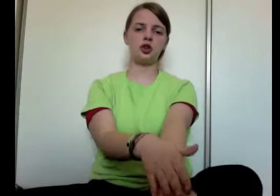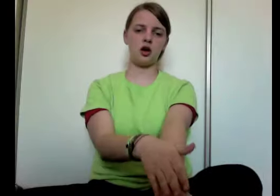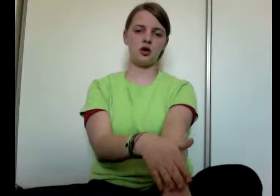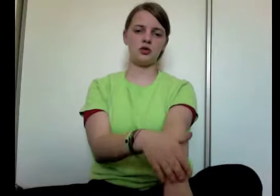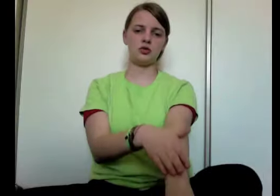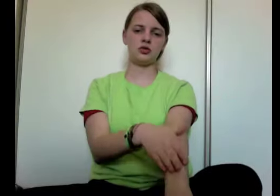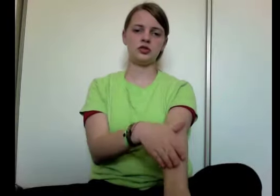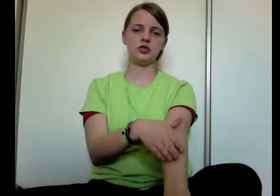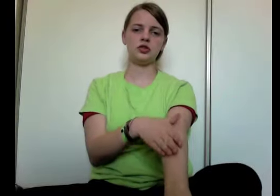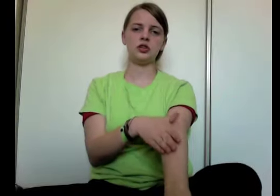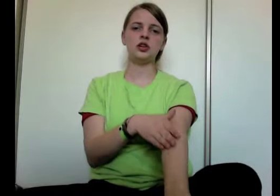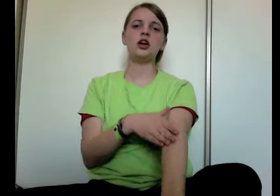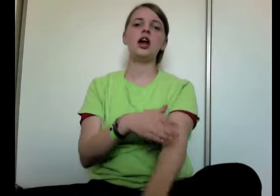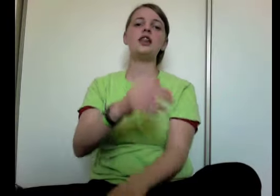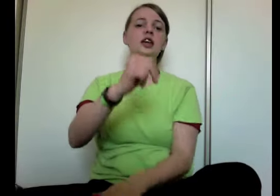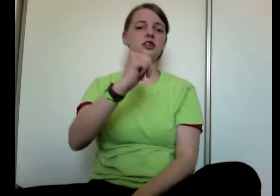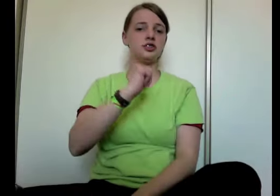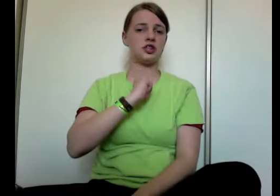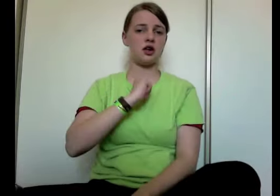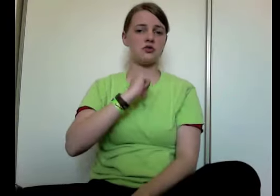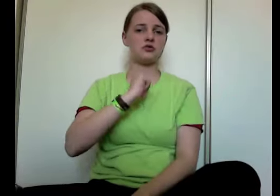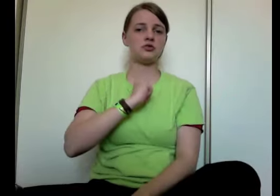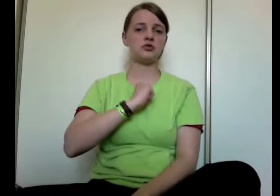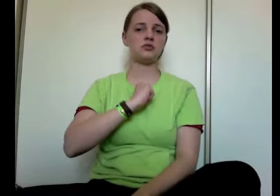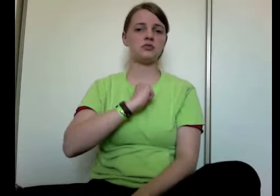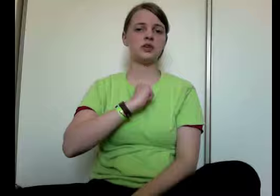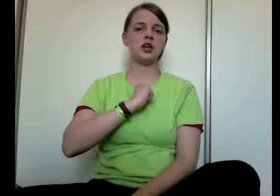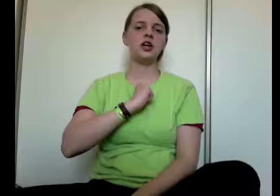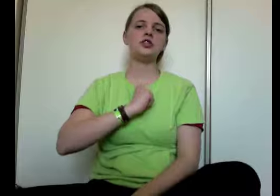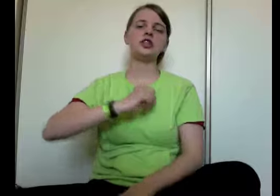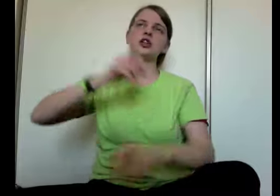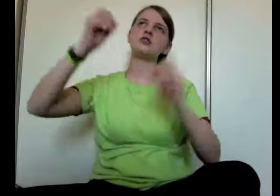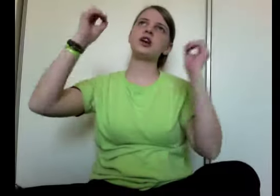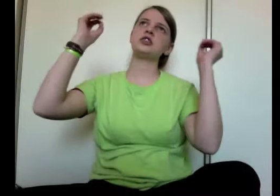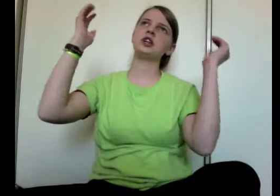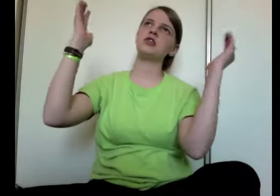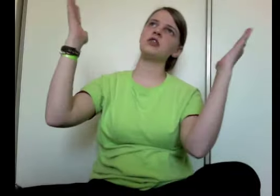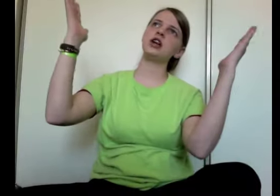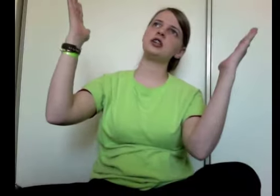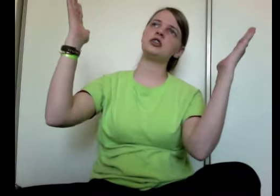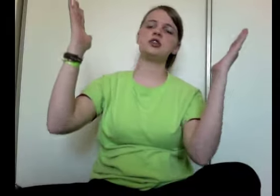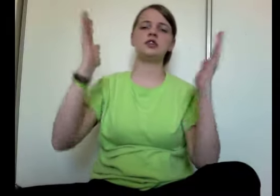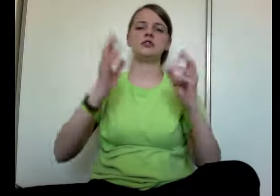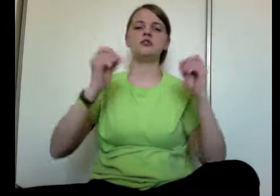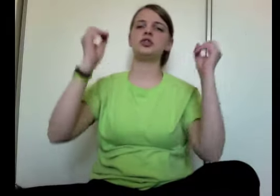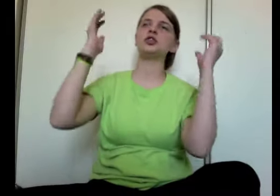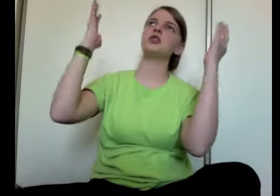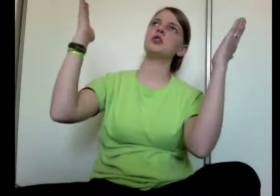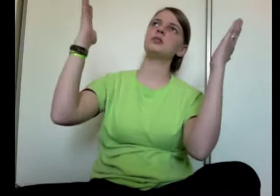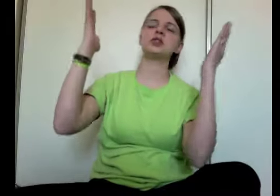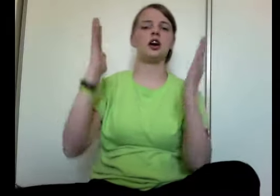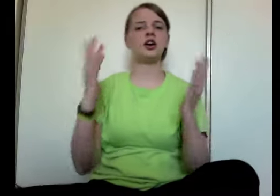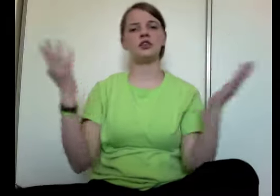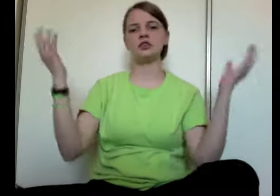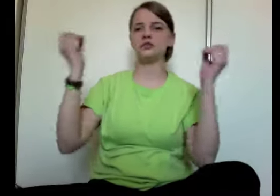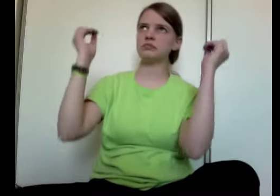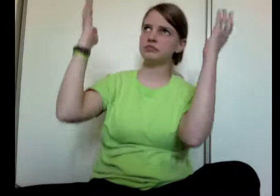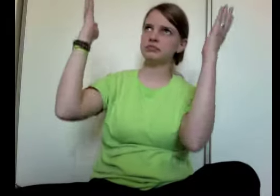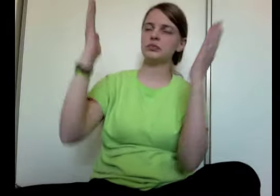slow, and then self and sacrifice, kind of like you're giving yourself up to God or